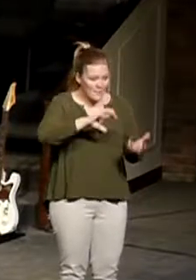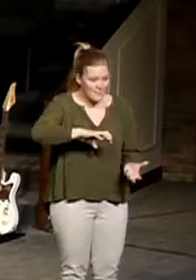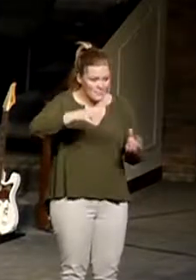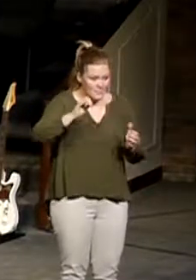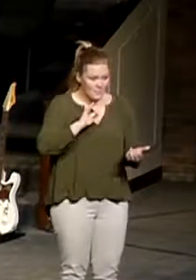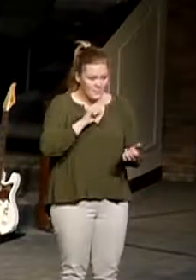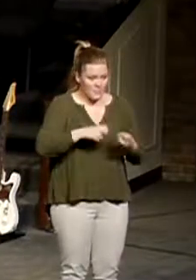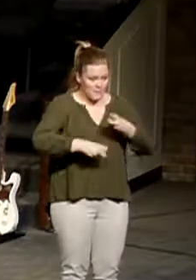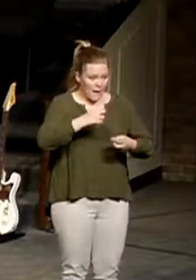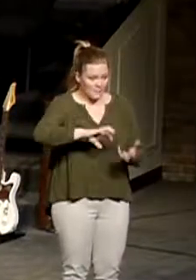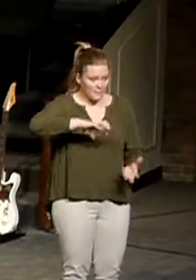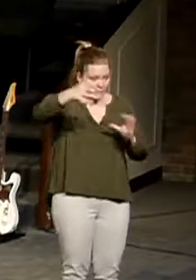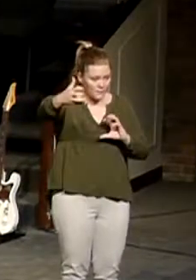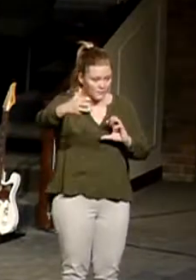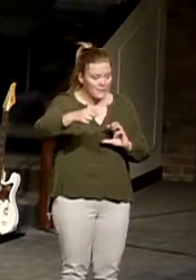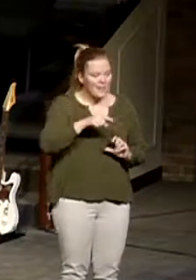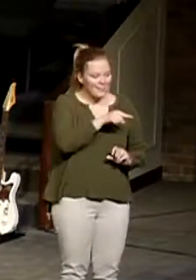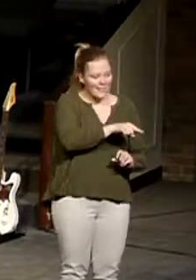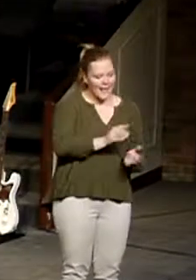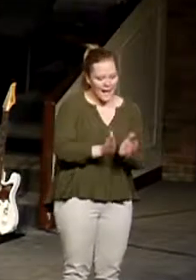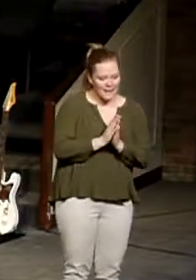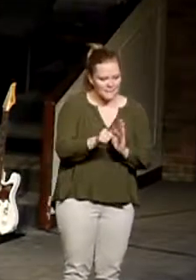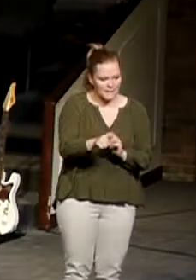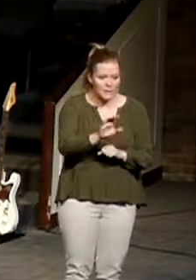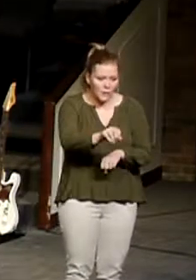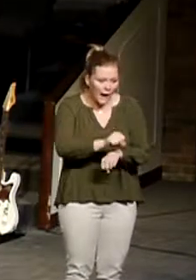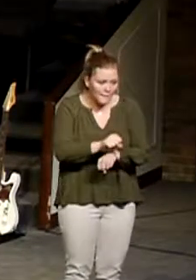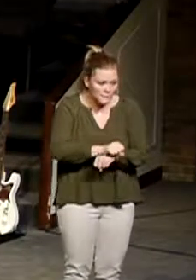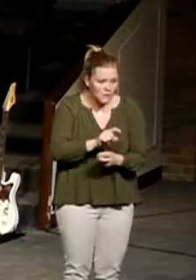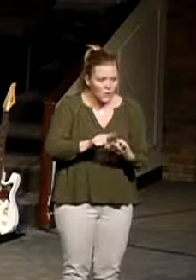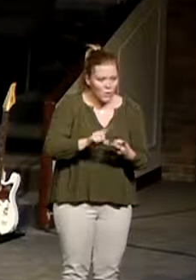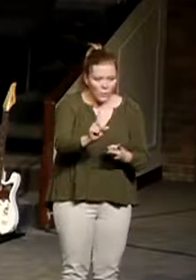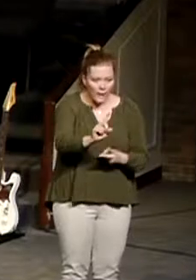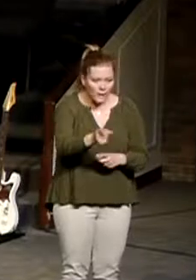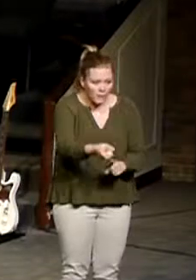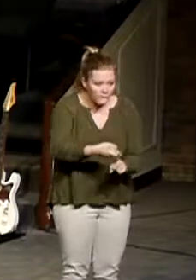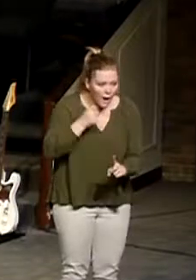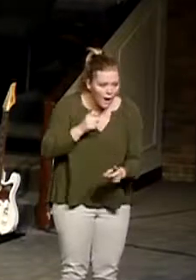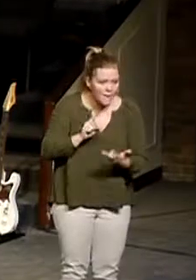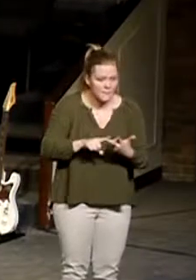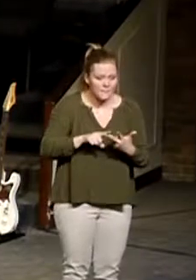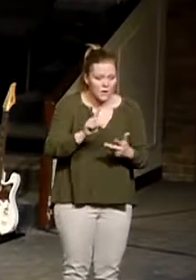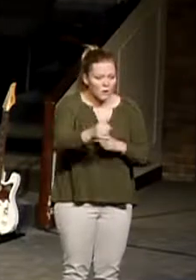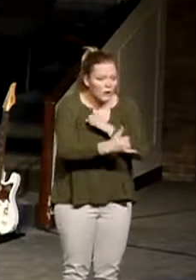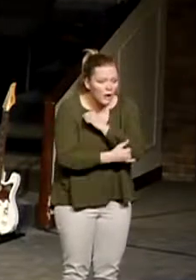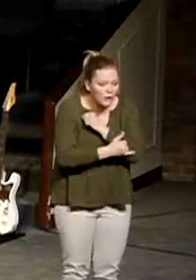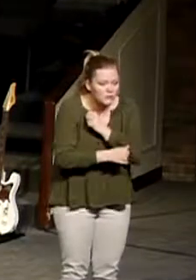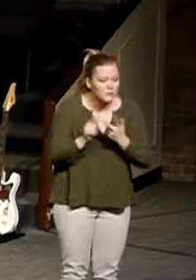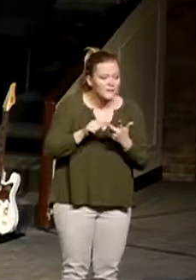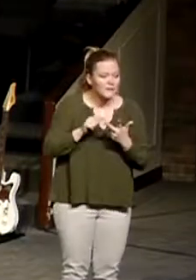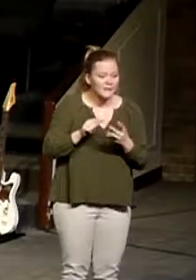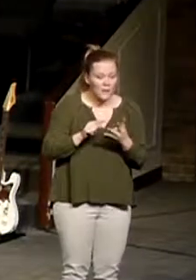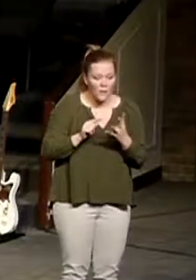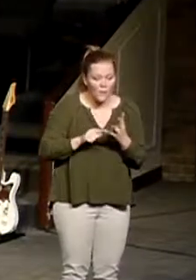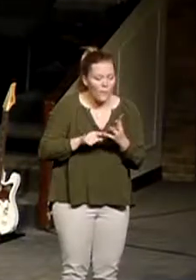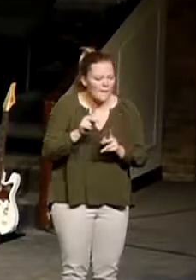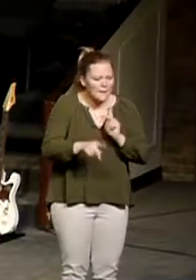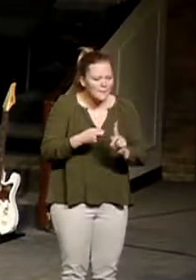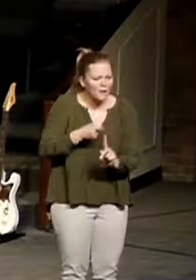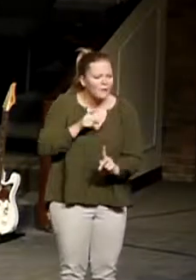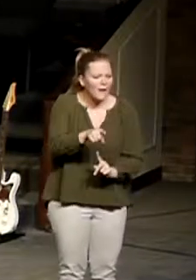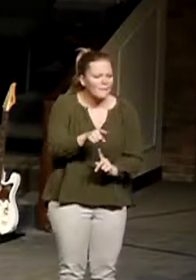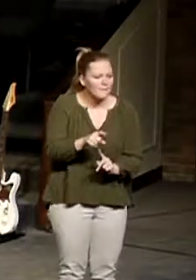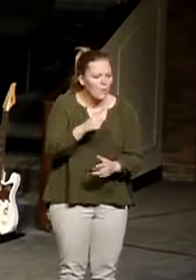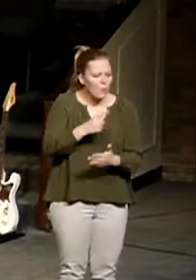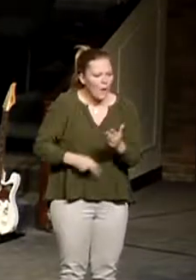him? "What is your occupation? Where do you come from? What is your country? What people are you? From what